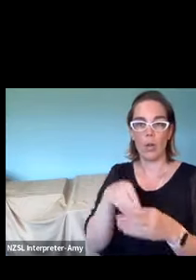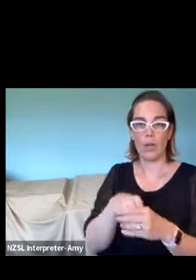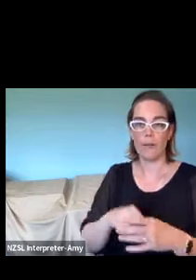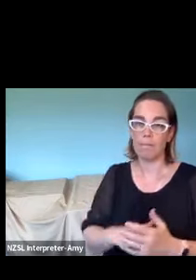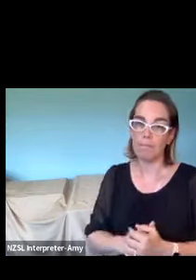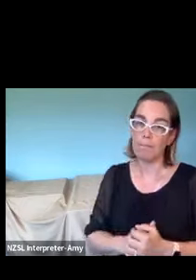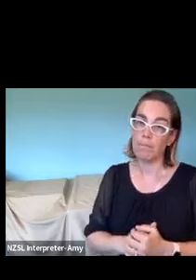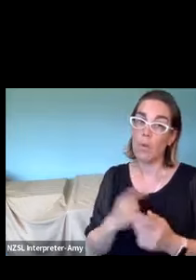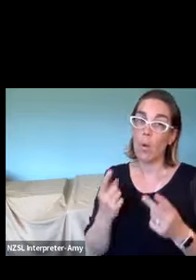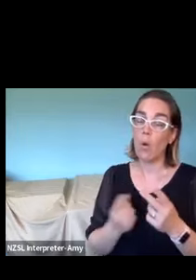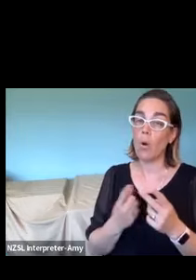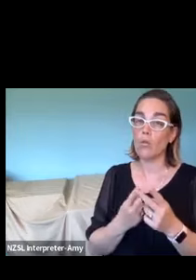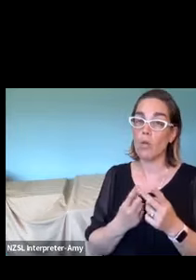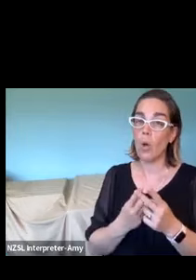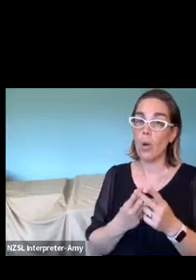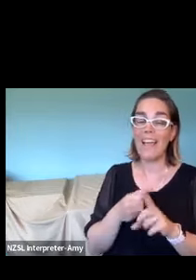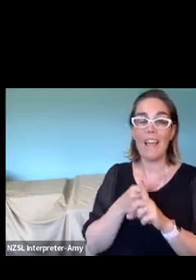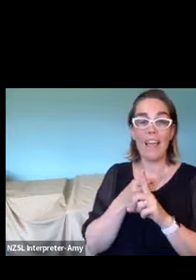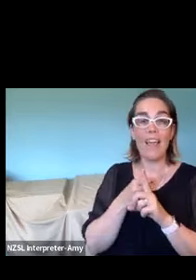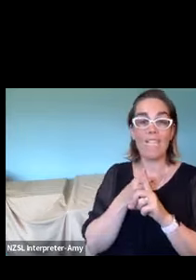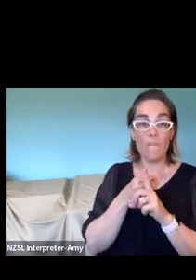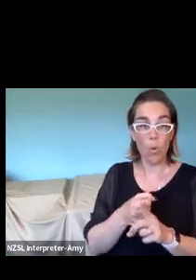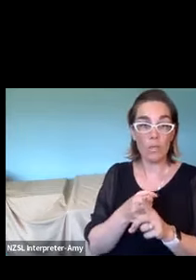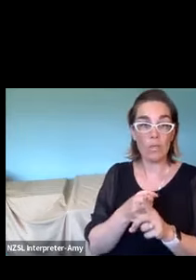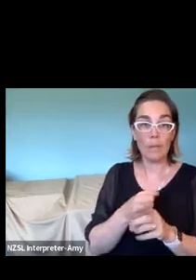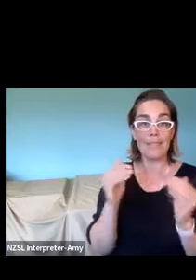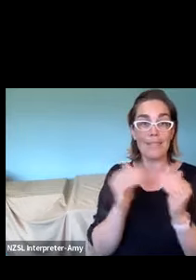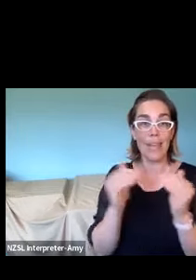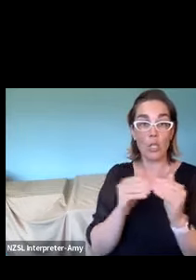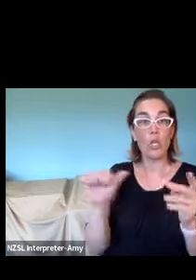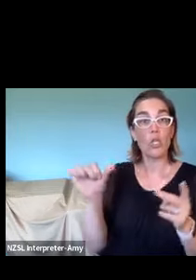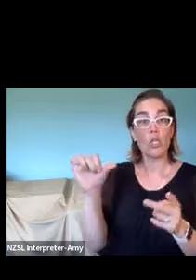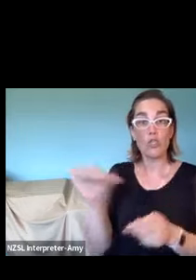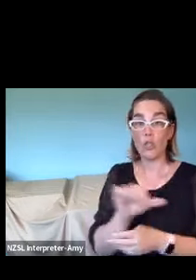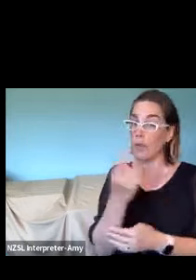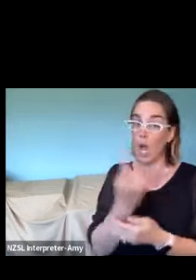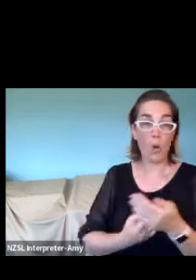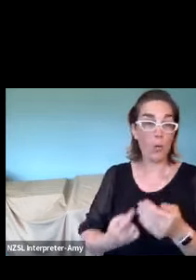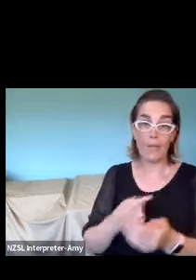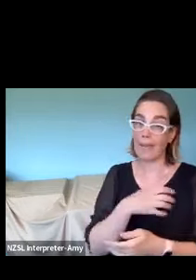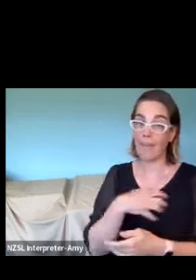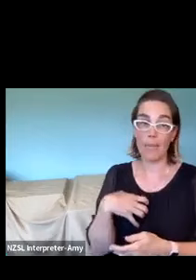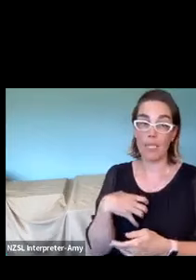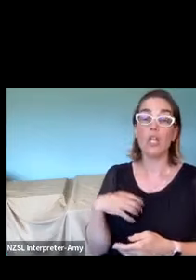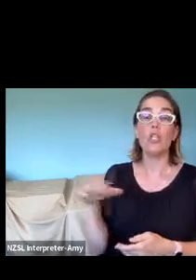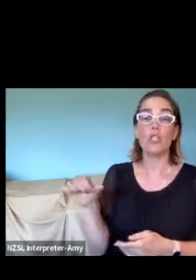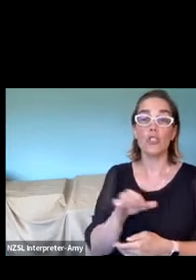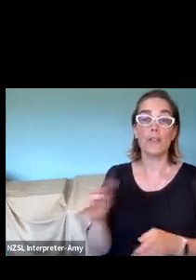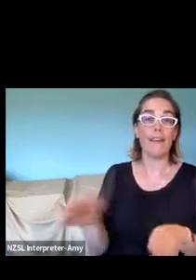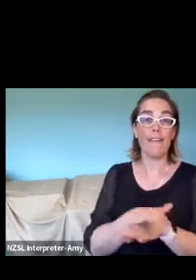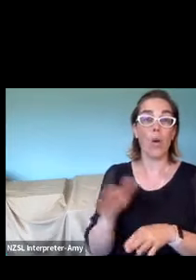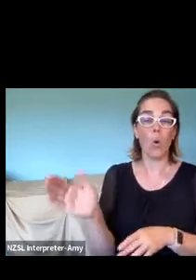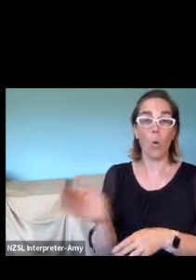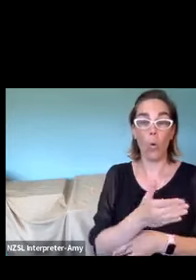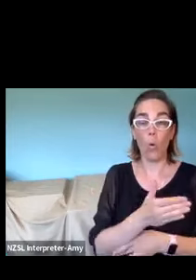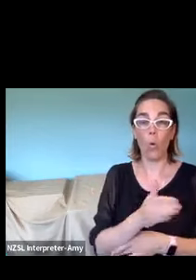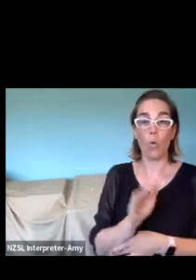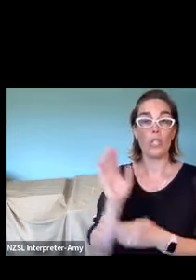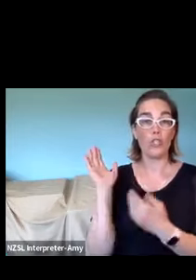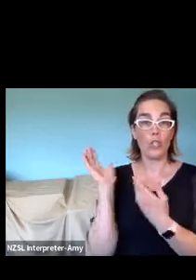of enforceable standards should extend beyond central government to cover all facilities and services open or provided